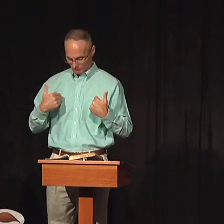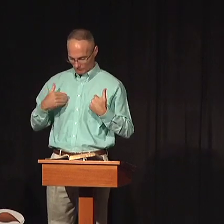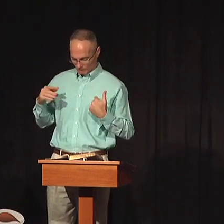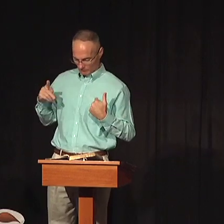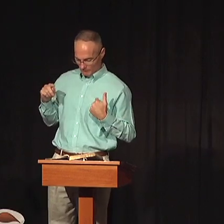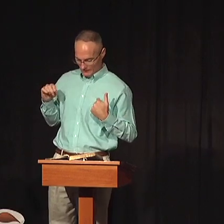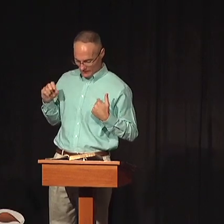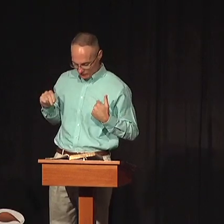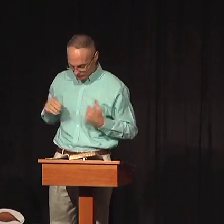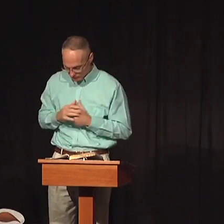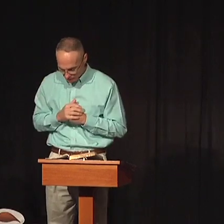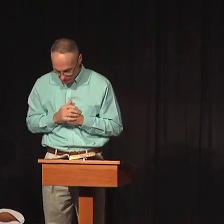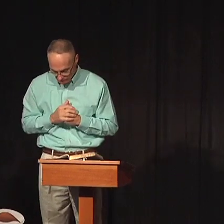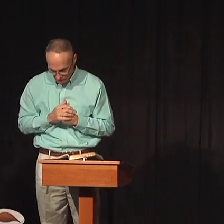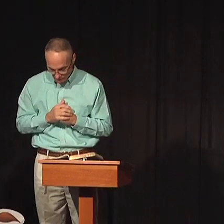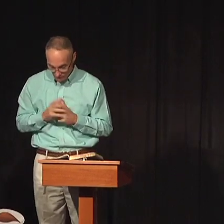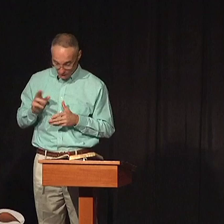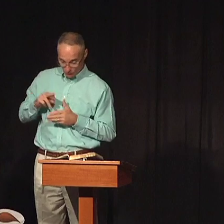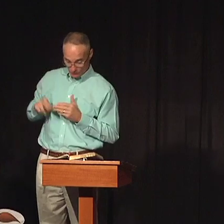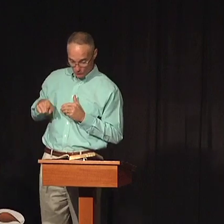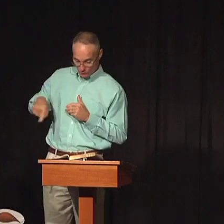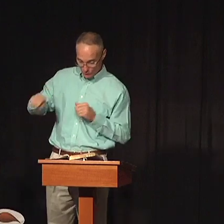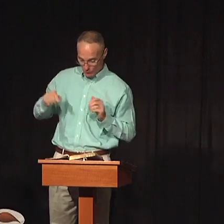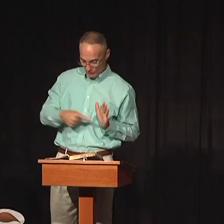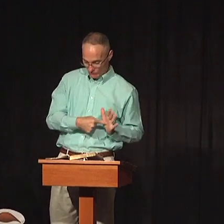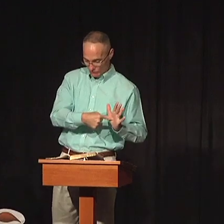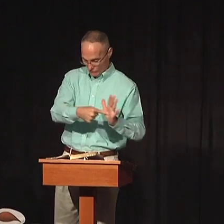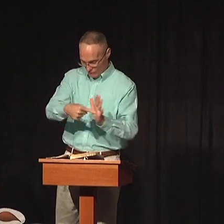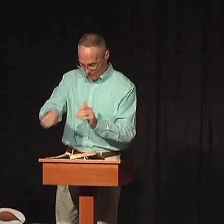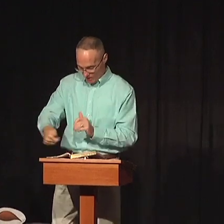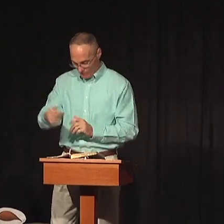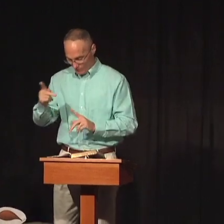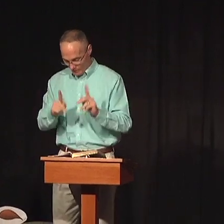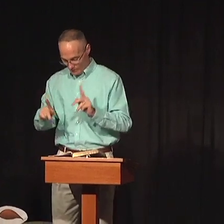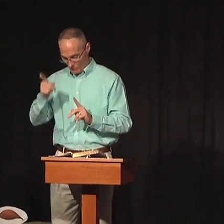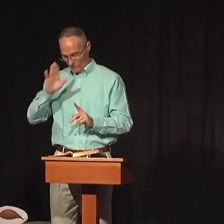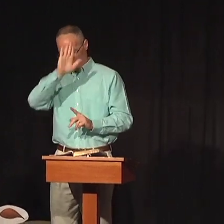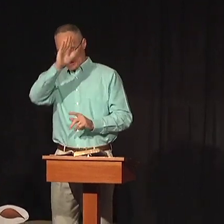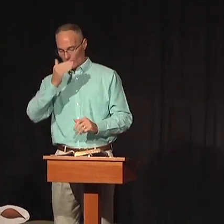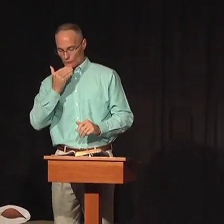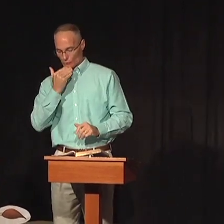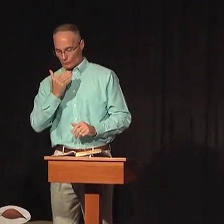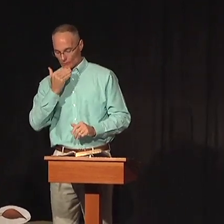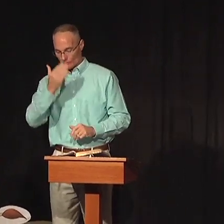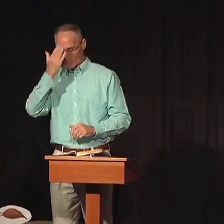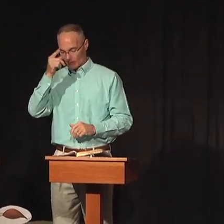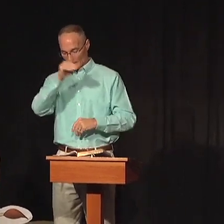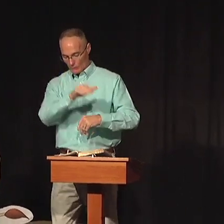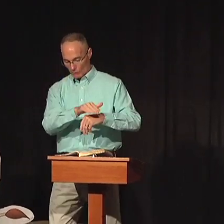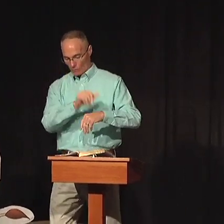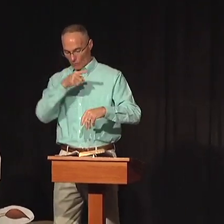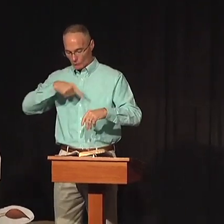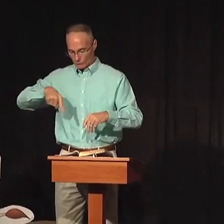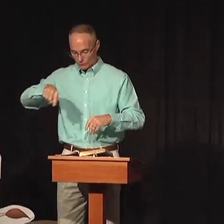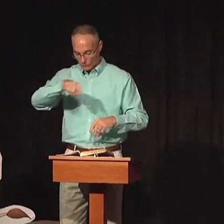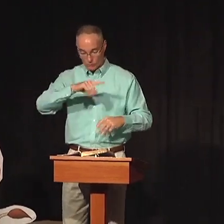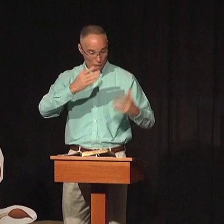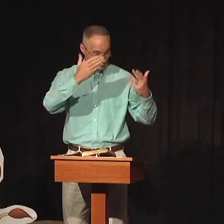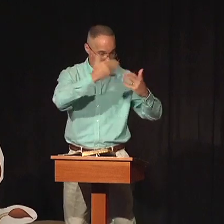God's very own possession. As a result, you can show others the goodness of God, for he called